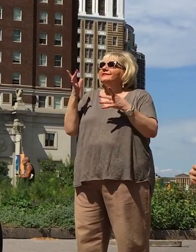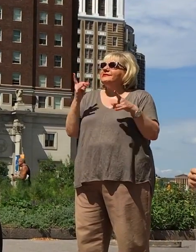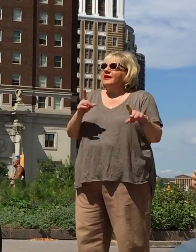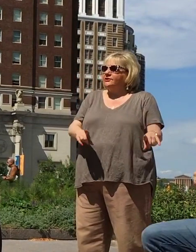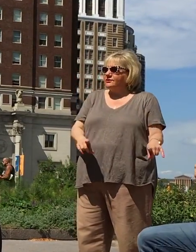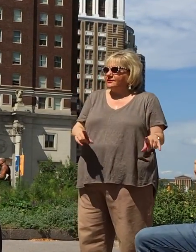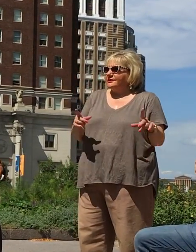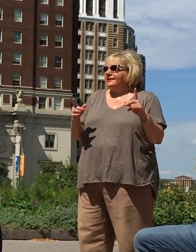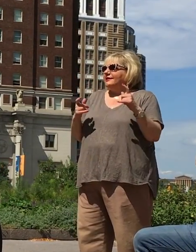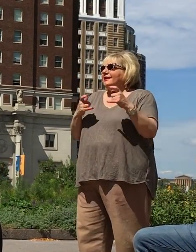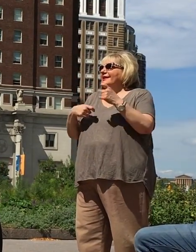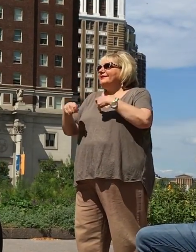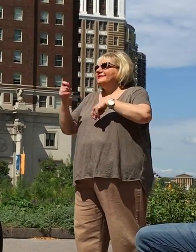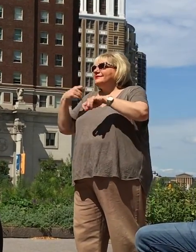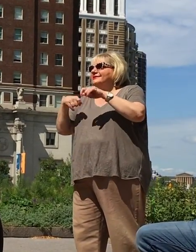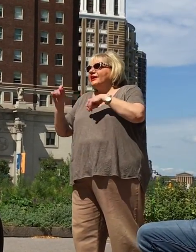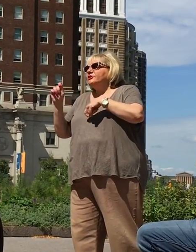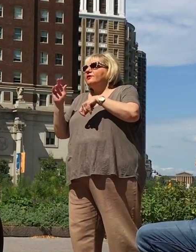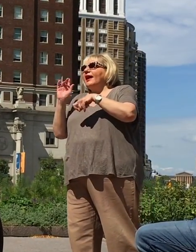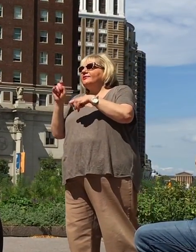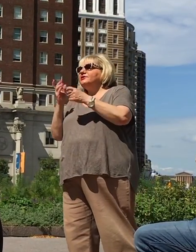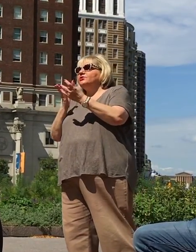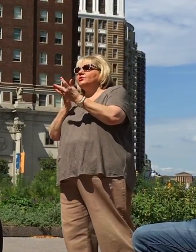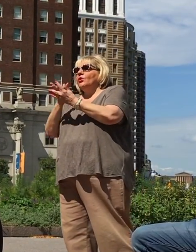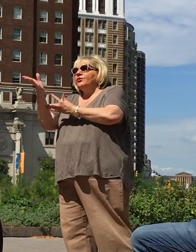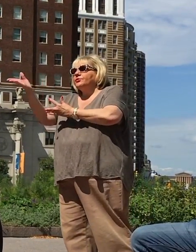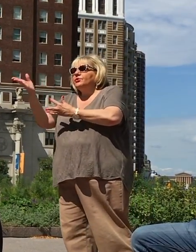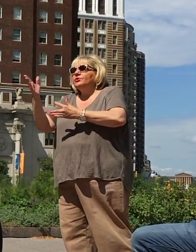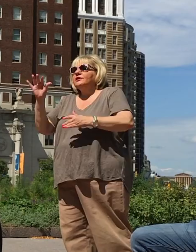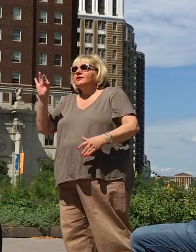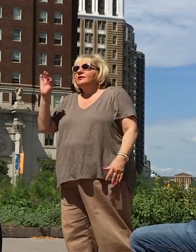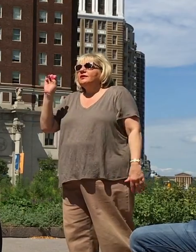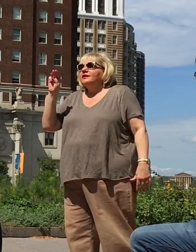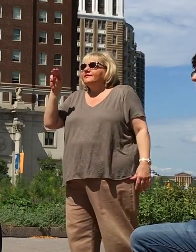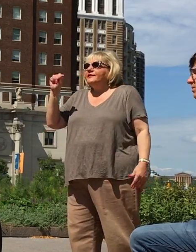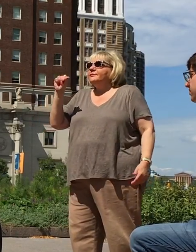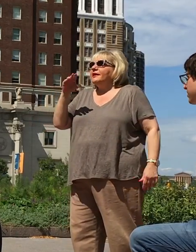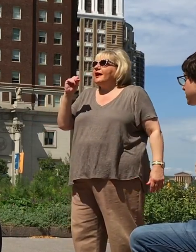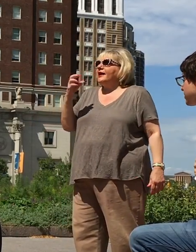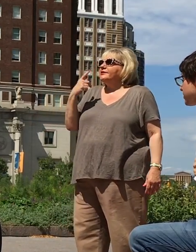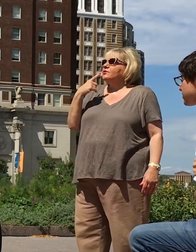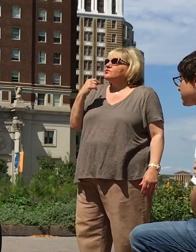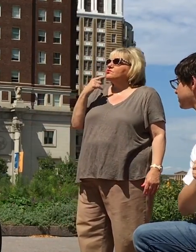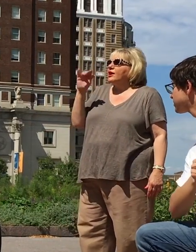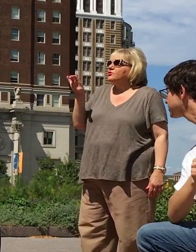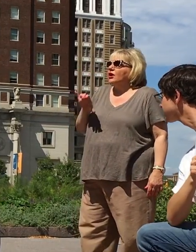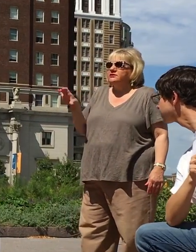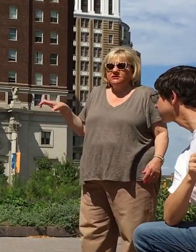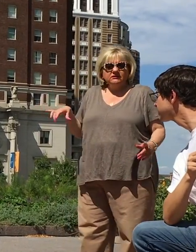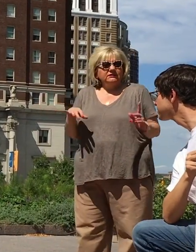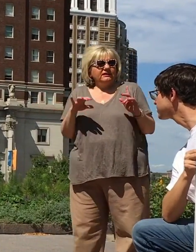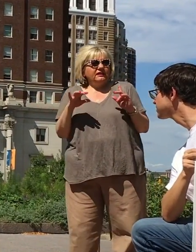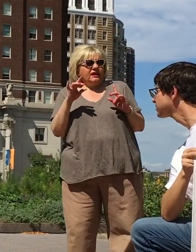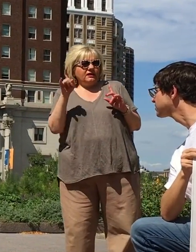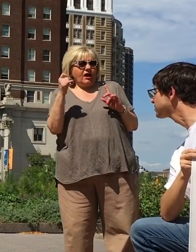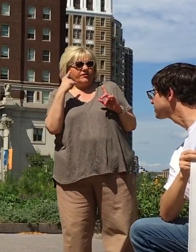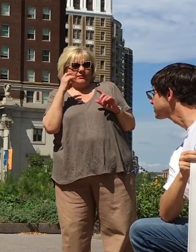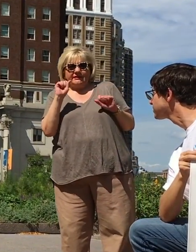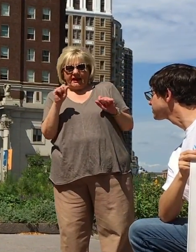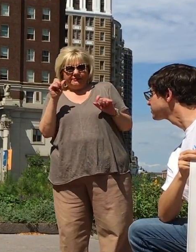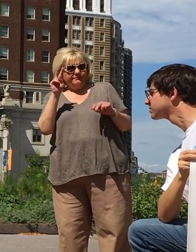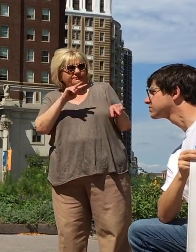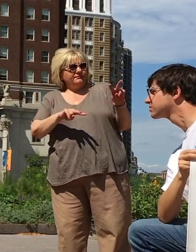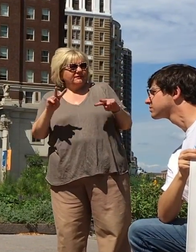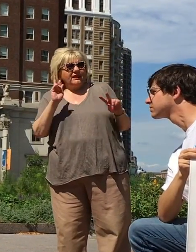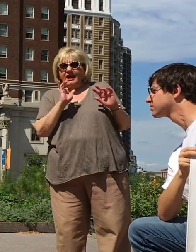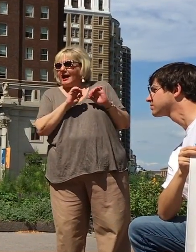through the red tape of FEMA and Red Cross. It will also create entities in the government to evaluate how badly the money's